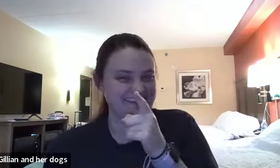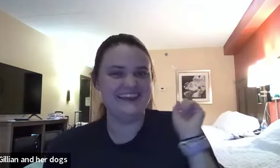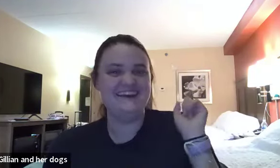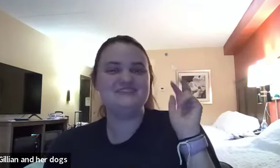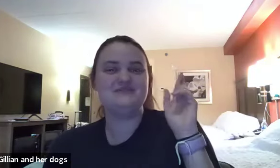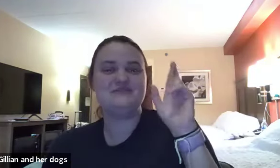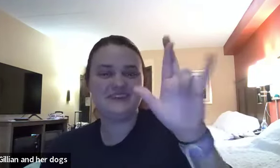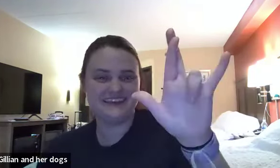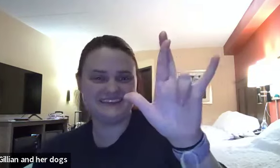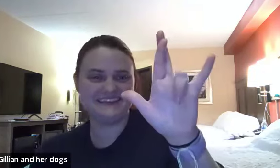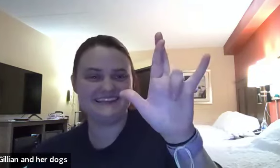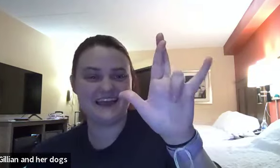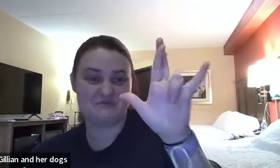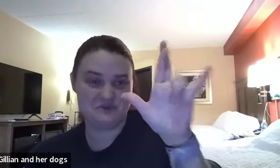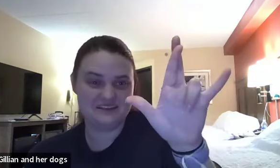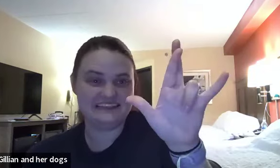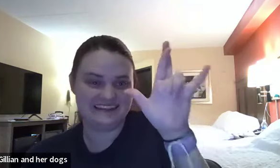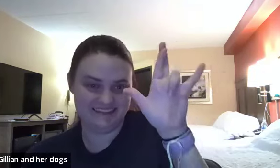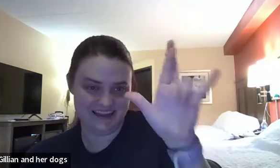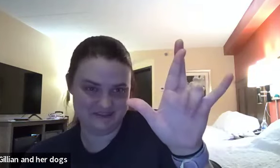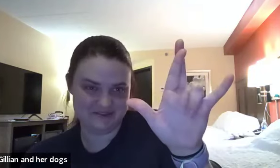that. So this is I really love you.